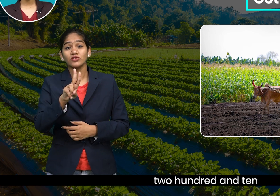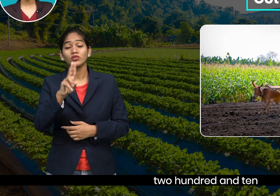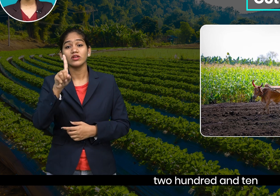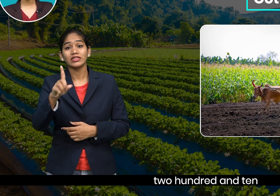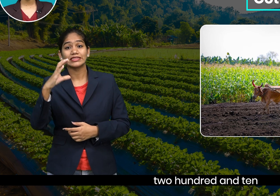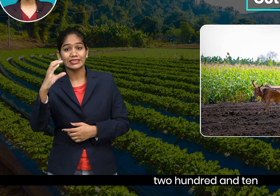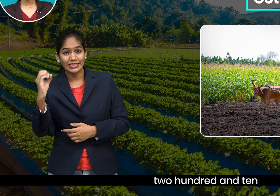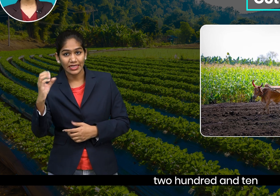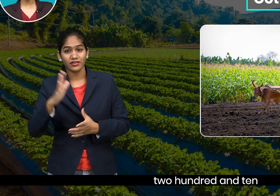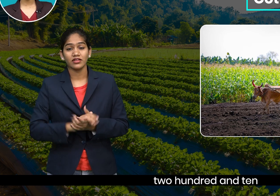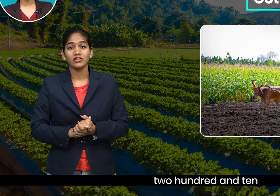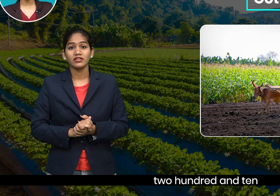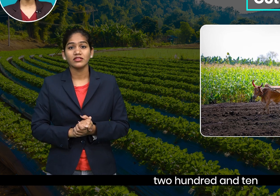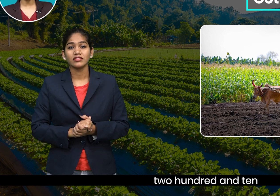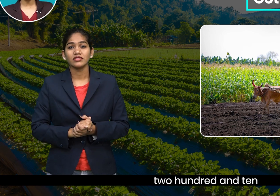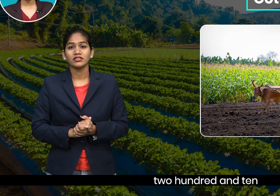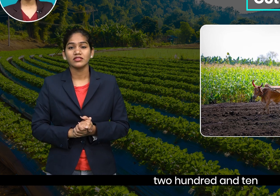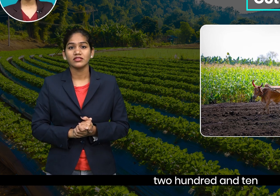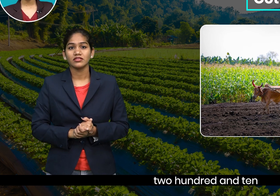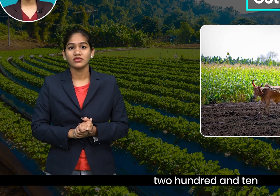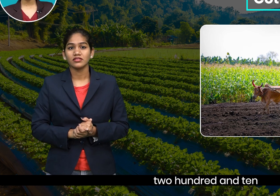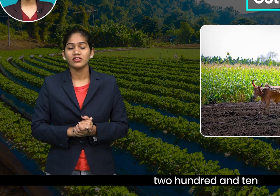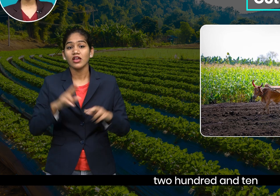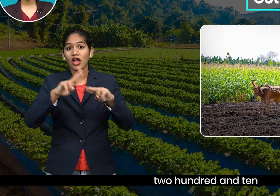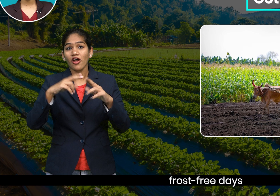210 frost-free days,